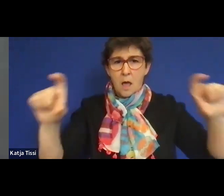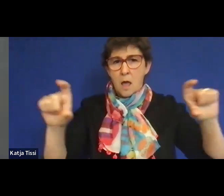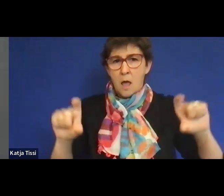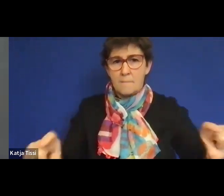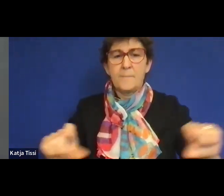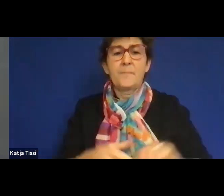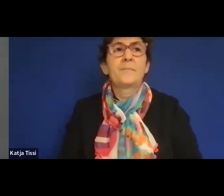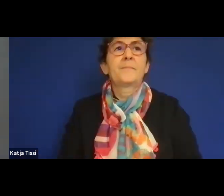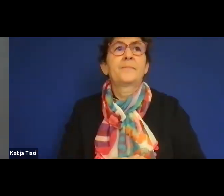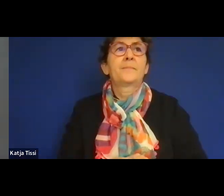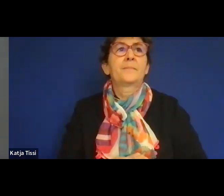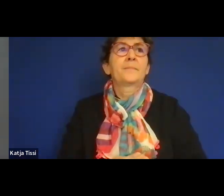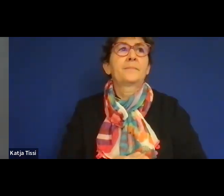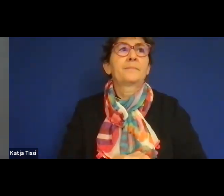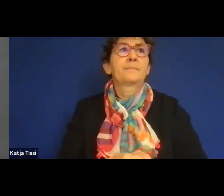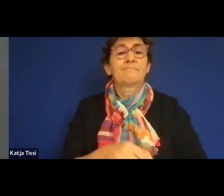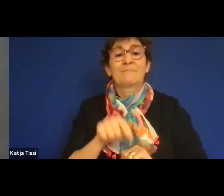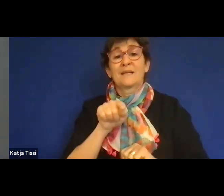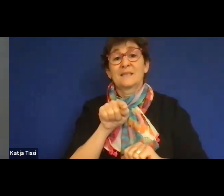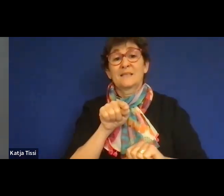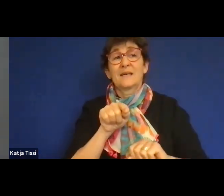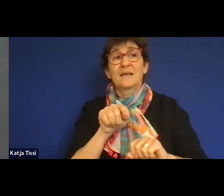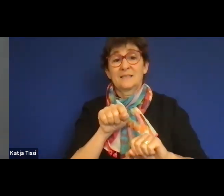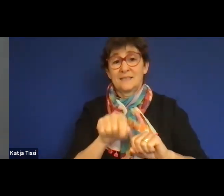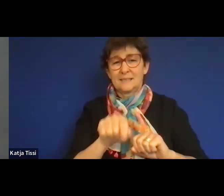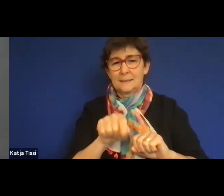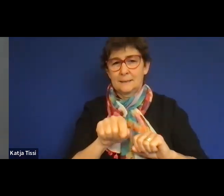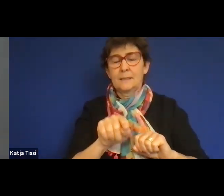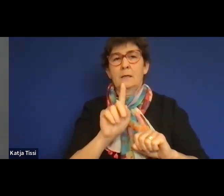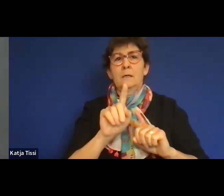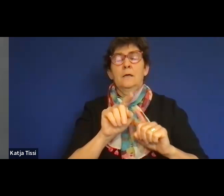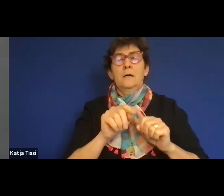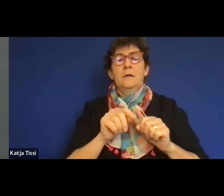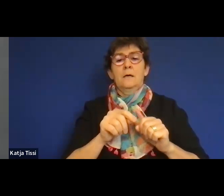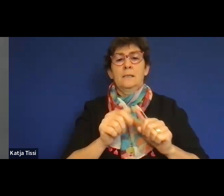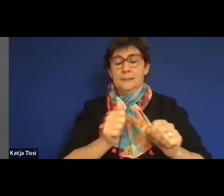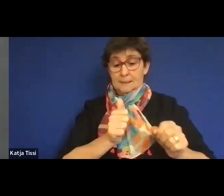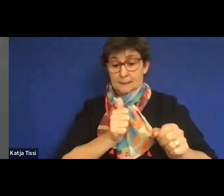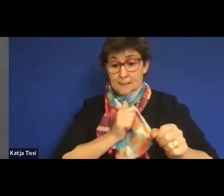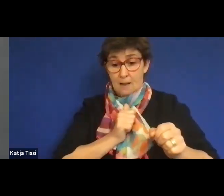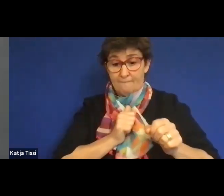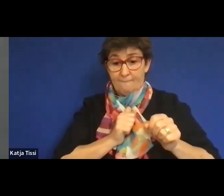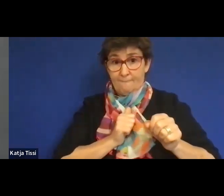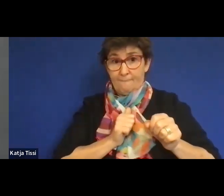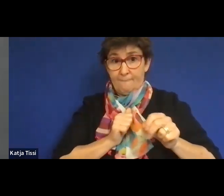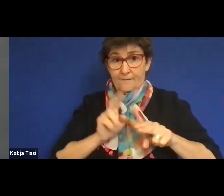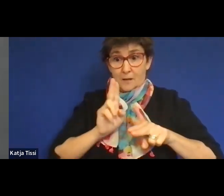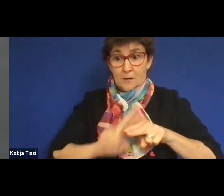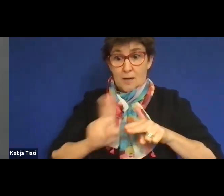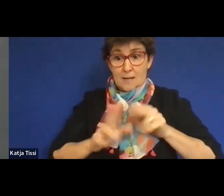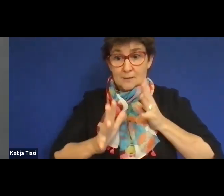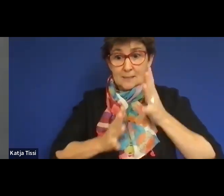beginning. So on our rating scale, there are these categories based on, what we have seen.